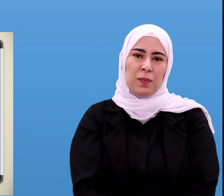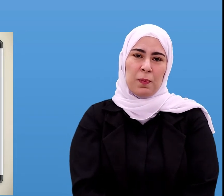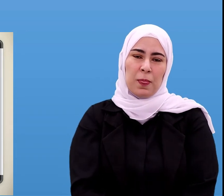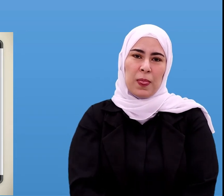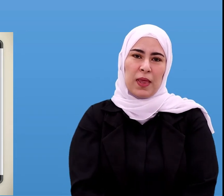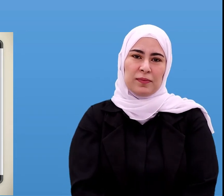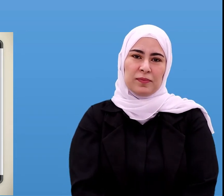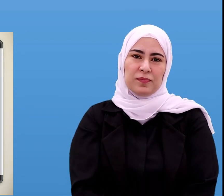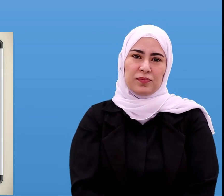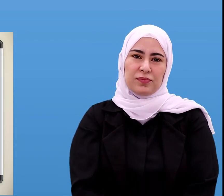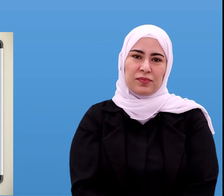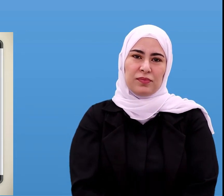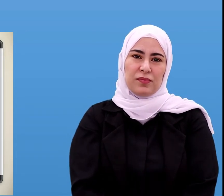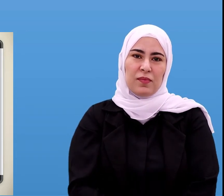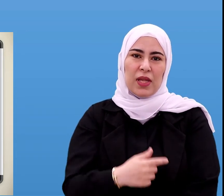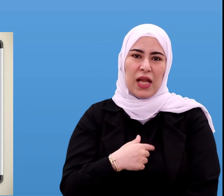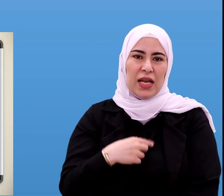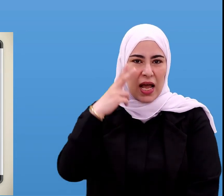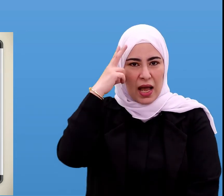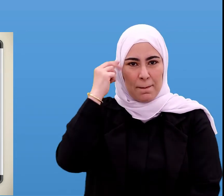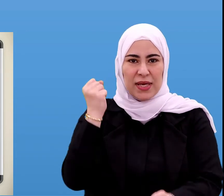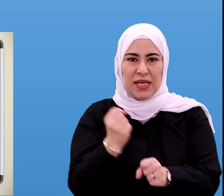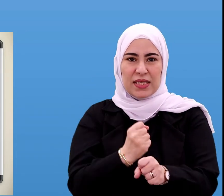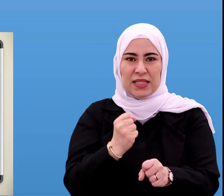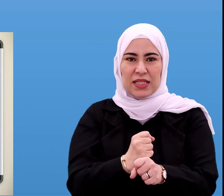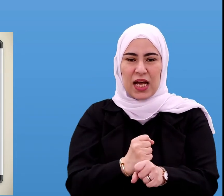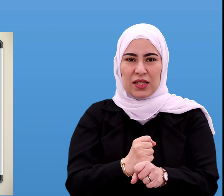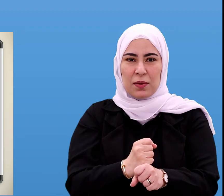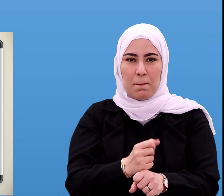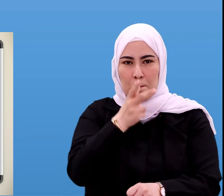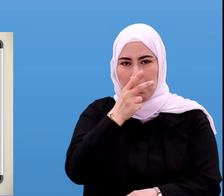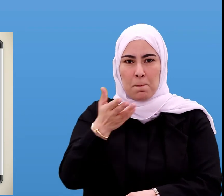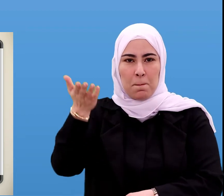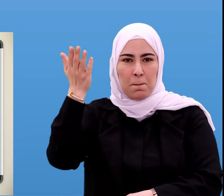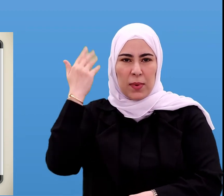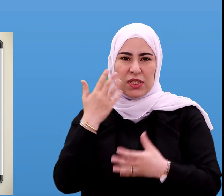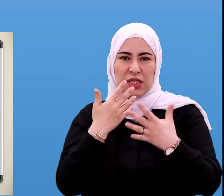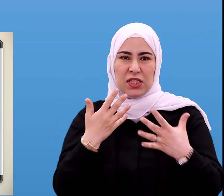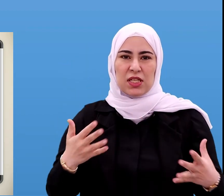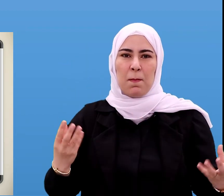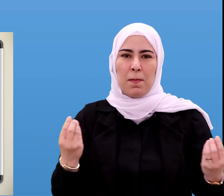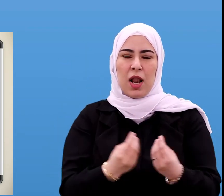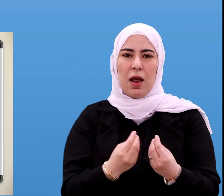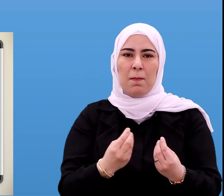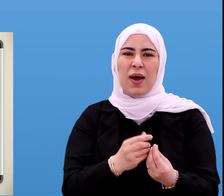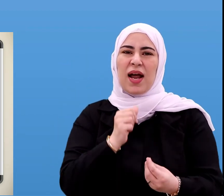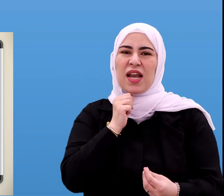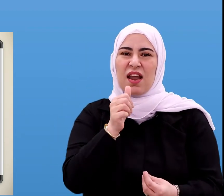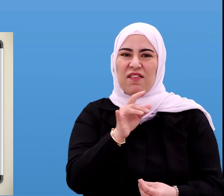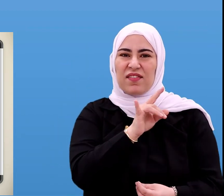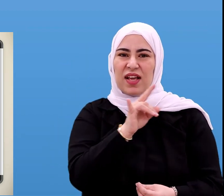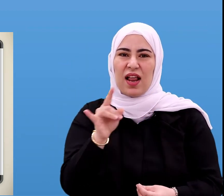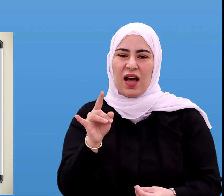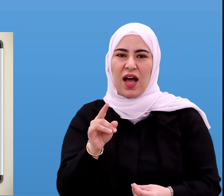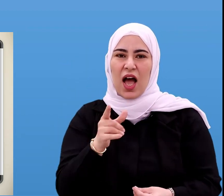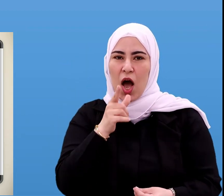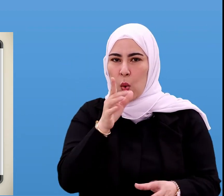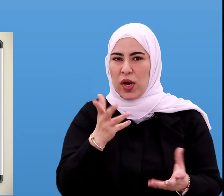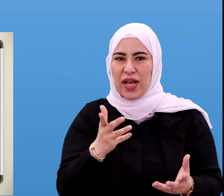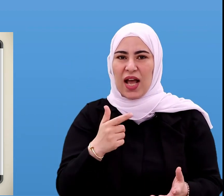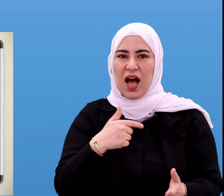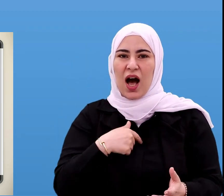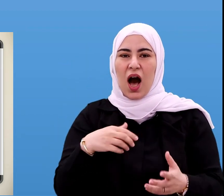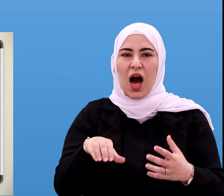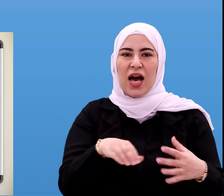way. If I want to use the past simple in the negative, I will say, I didn't drive to work